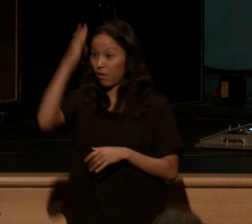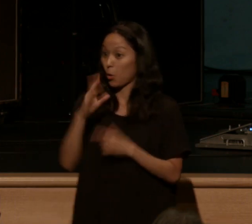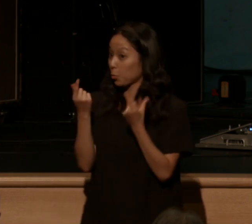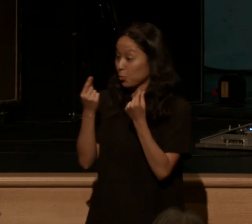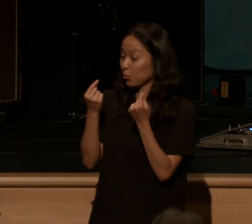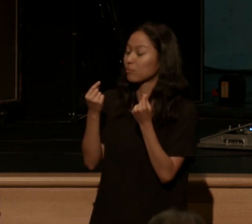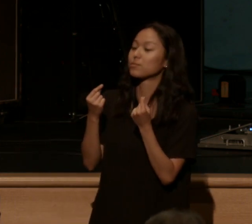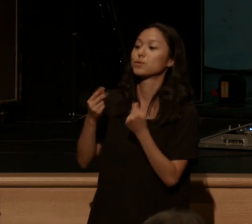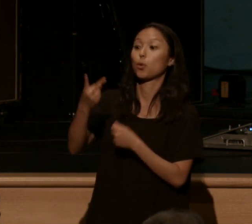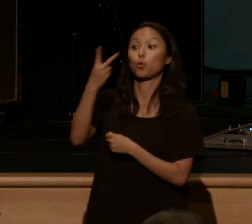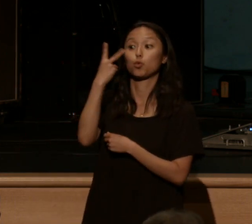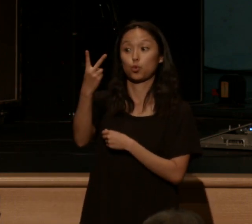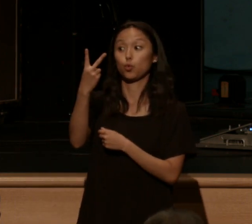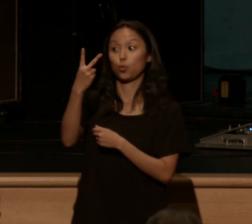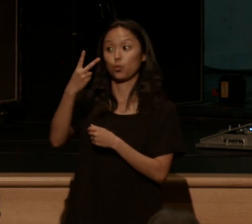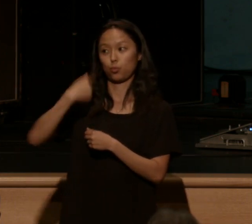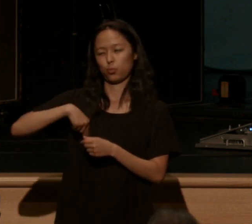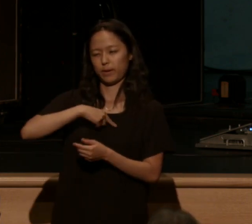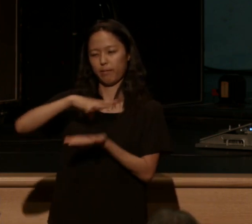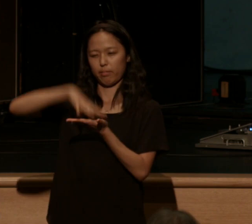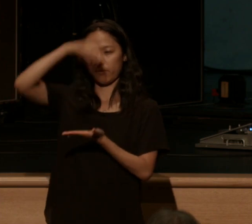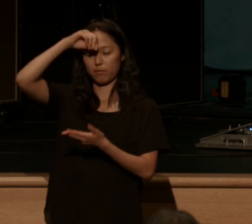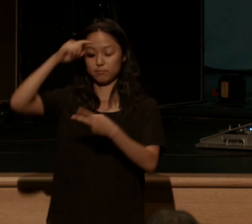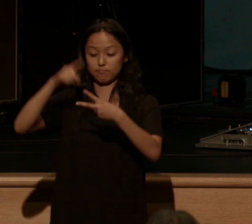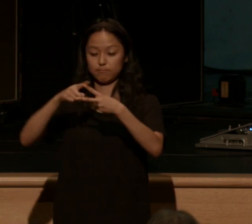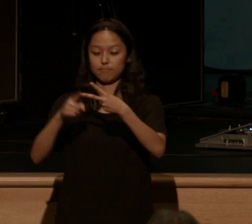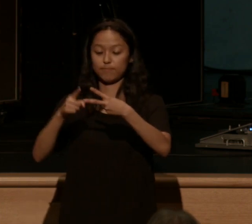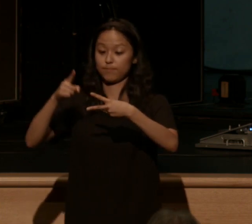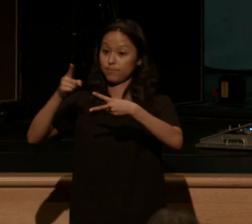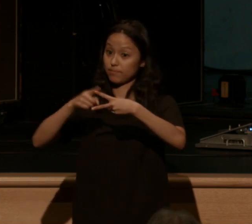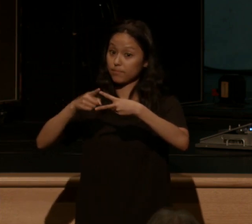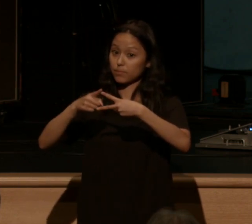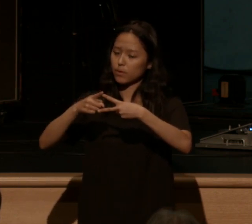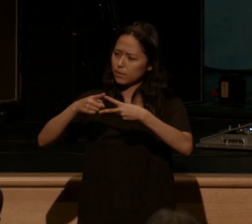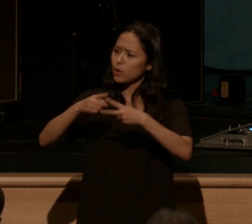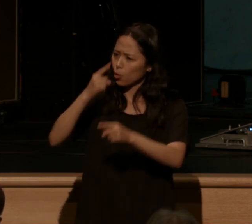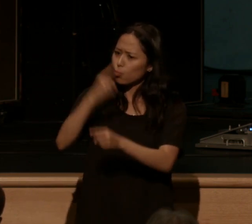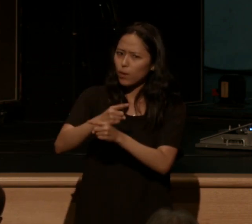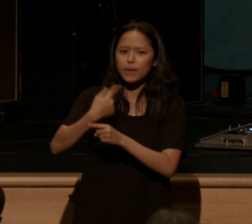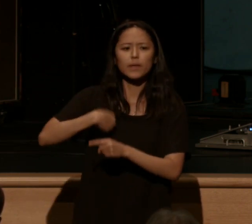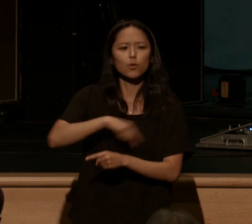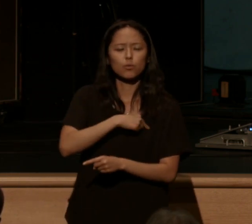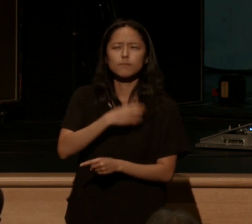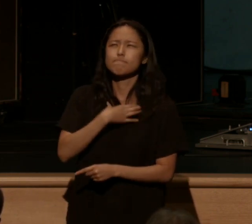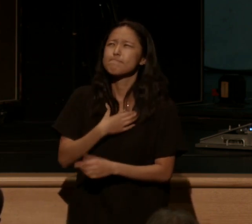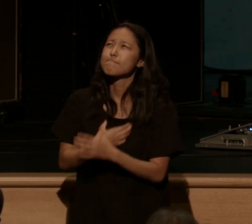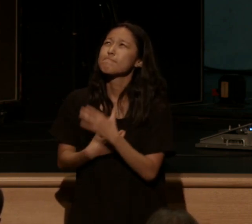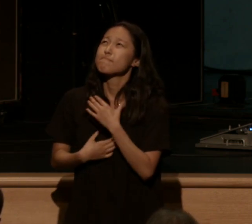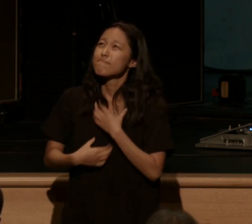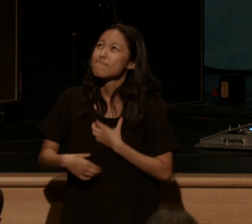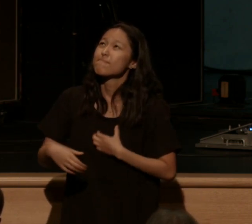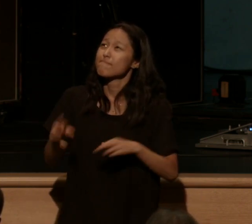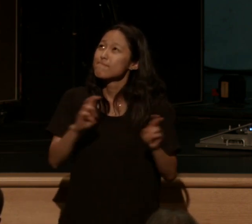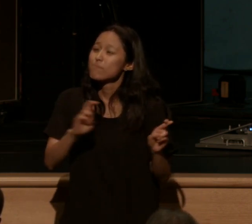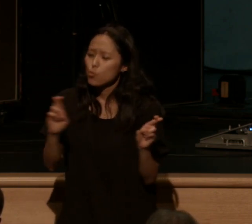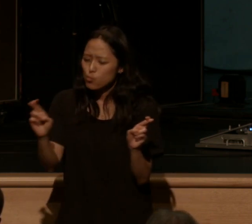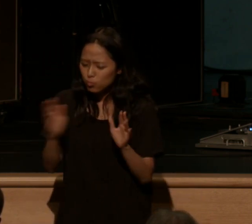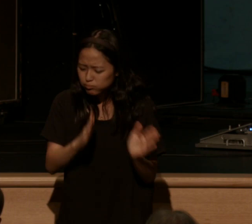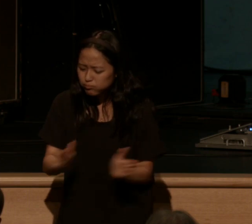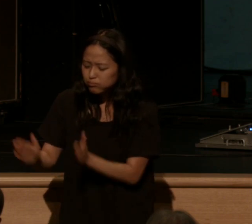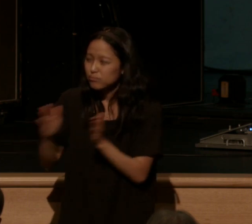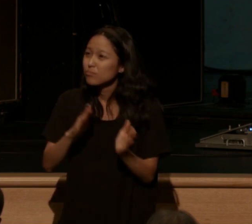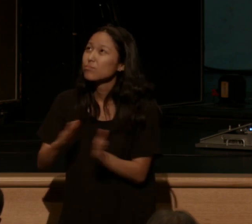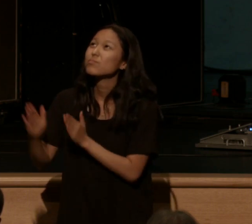way as well. So two things we learn from this text right here. It is right to long and be ready for the return of Christ. It is right